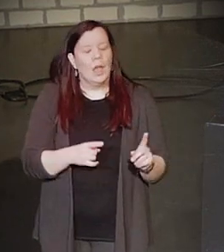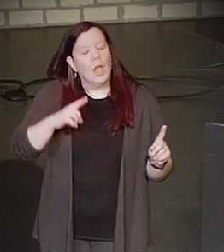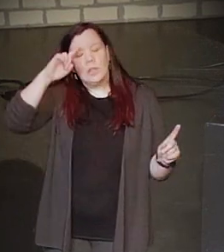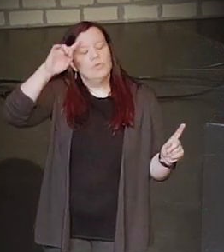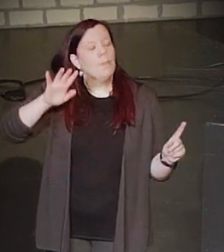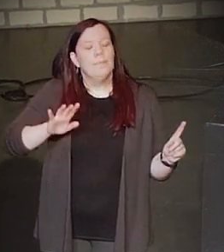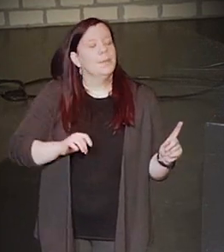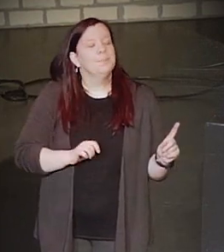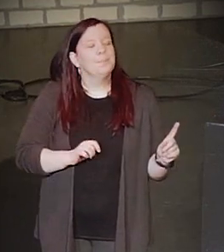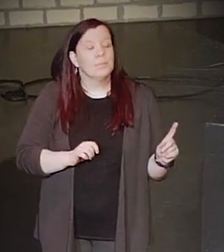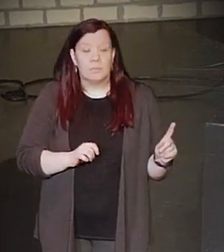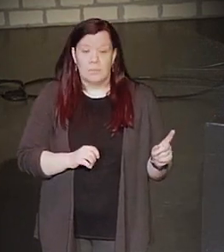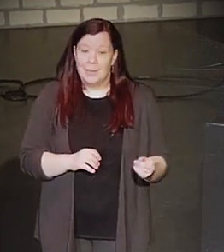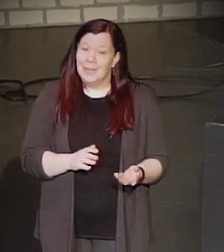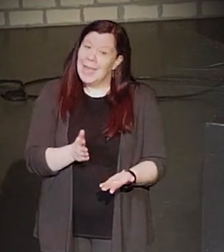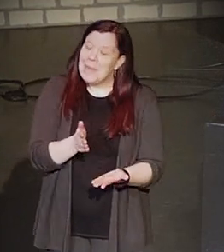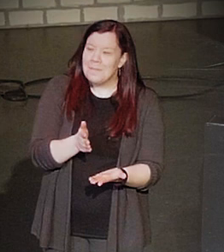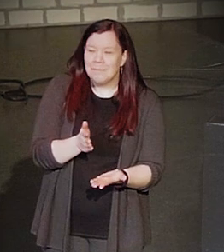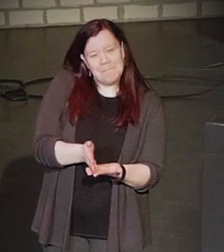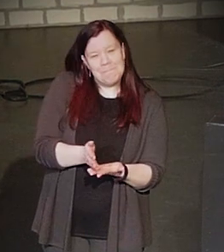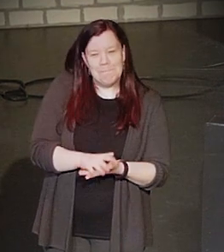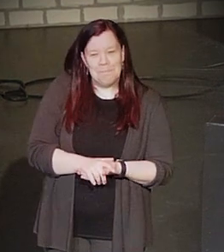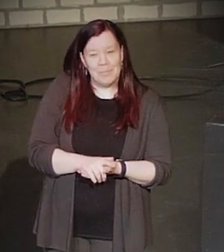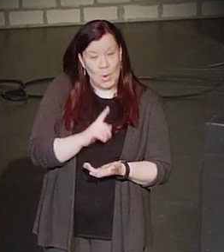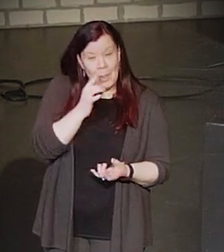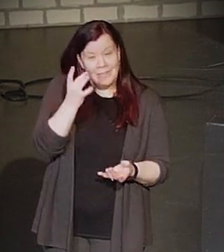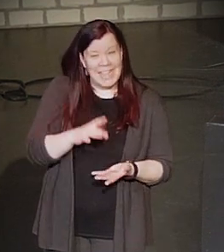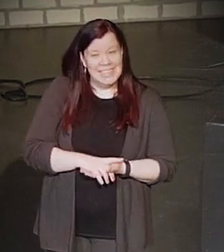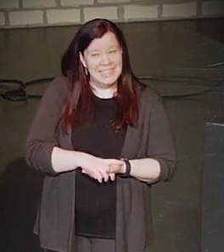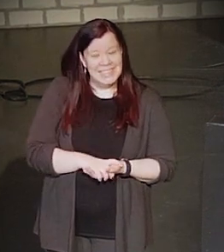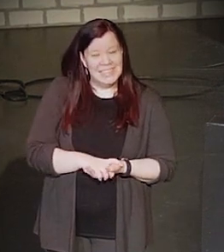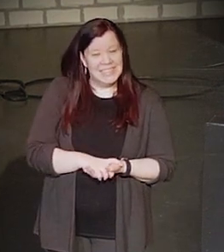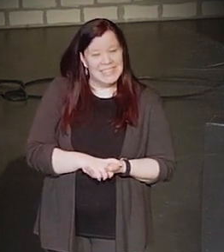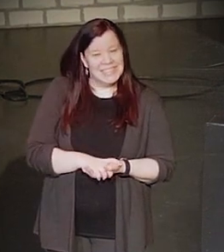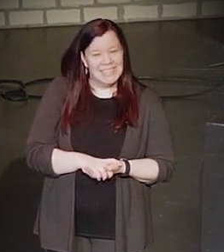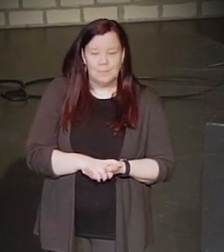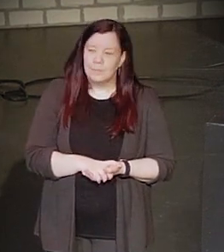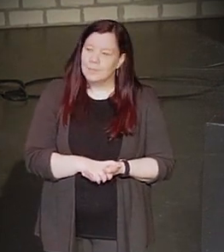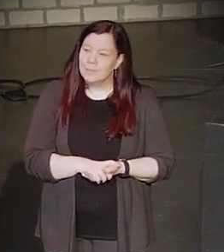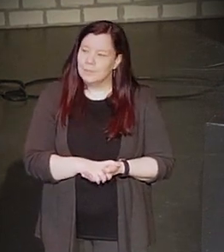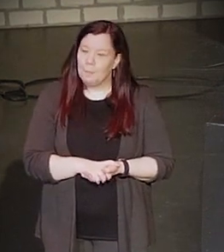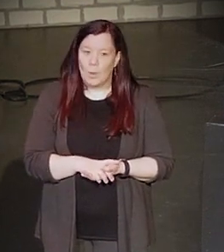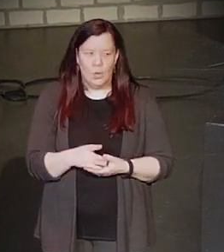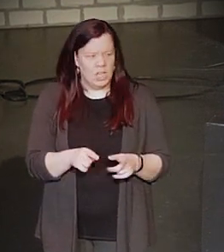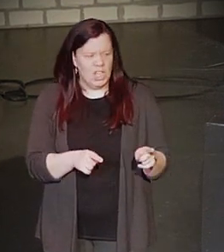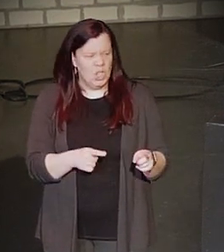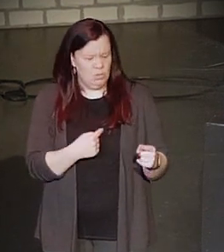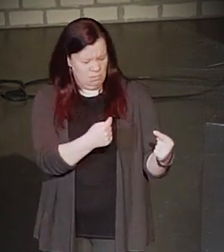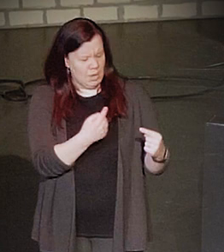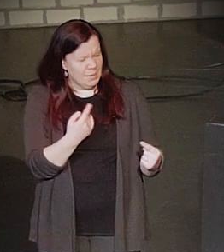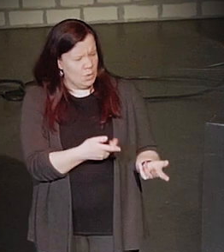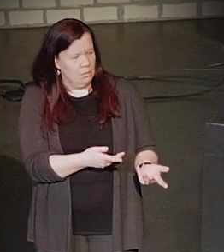thing. Do you think people are really going to forget what's happened and what side you've each been fighting